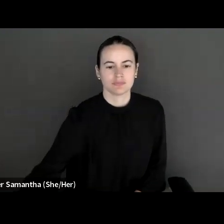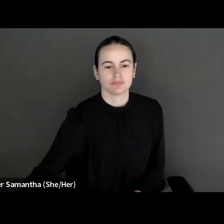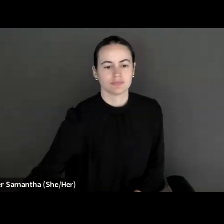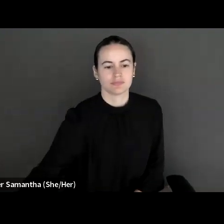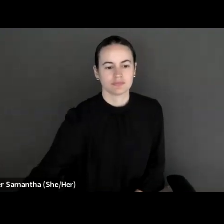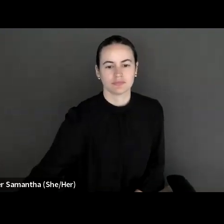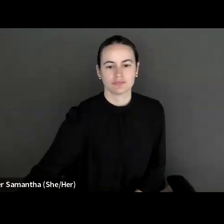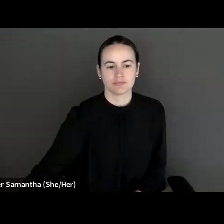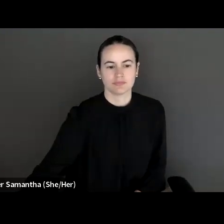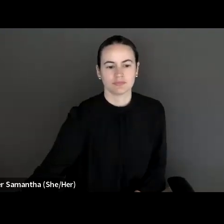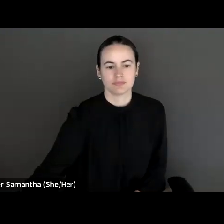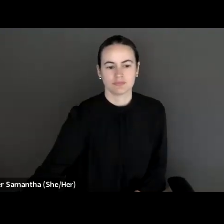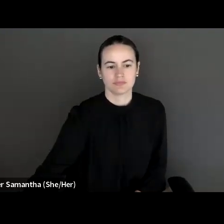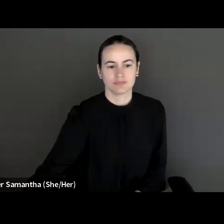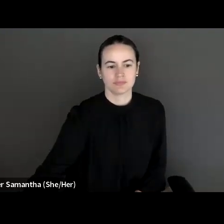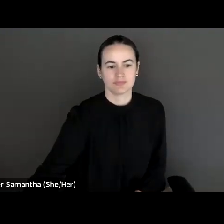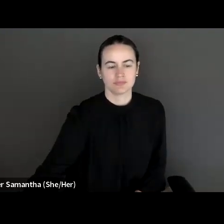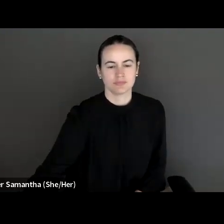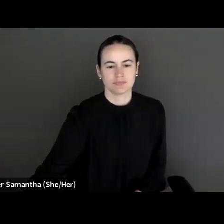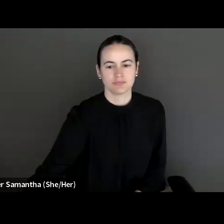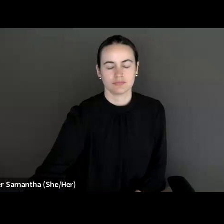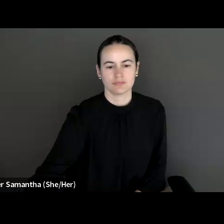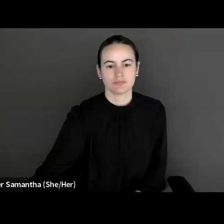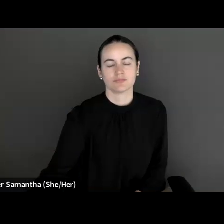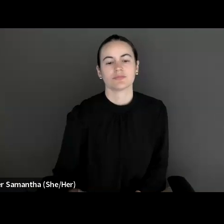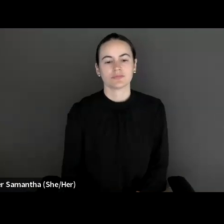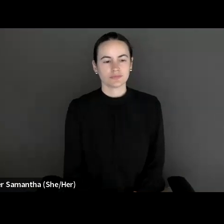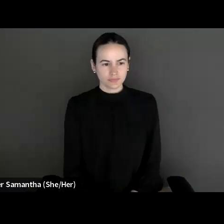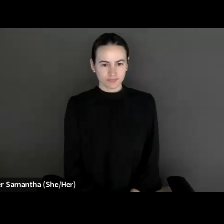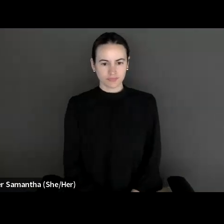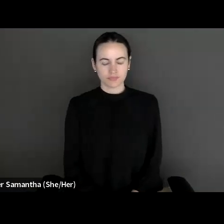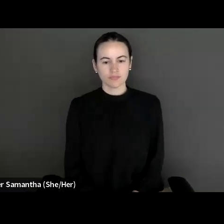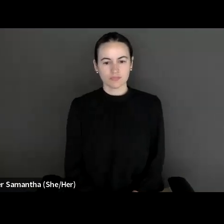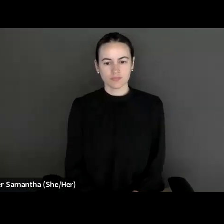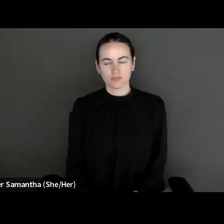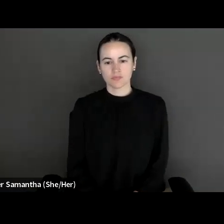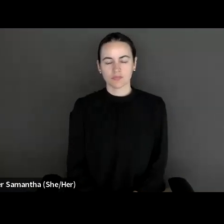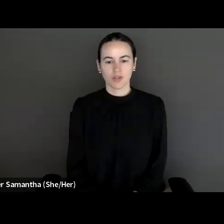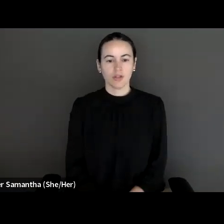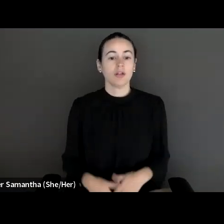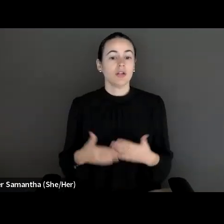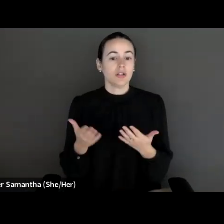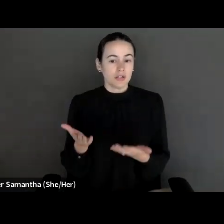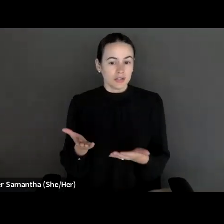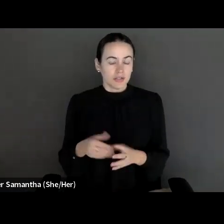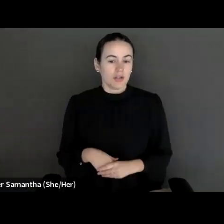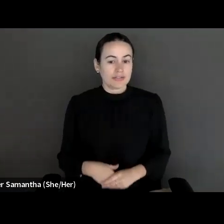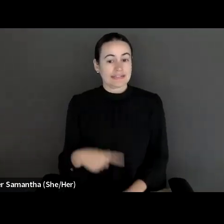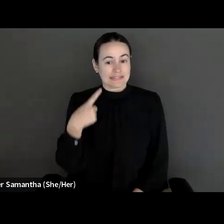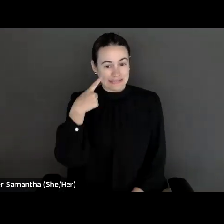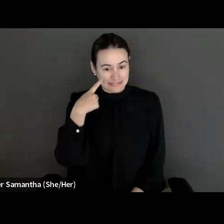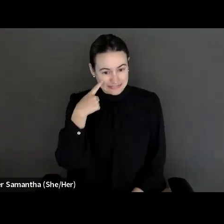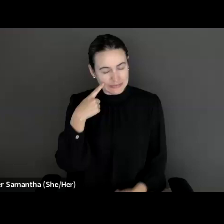So Fulcher's conceptualizations of rating scale development has profoundly influenced research in language